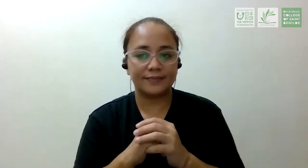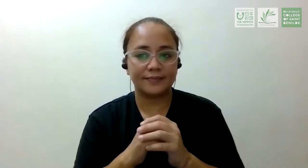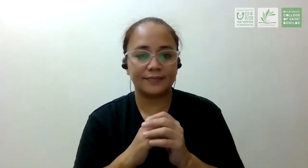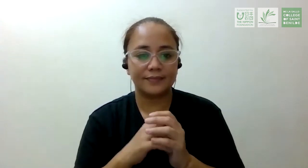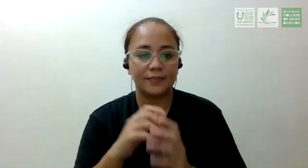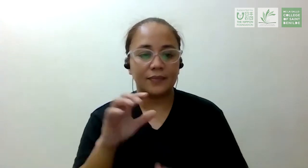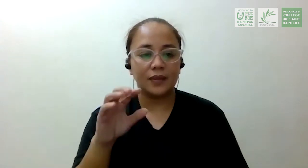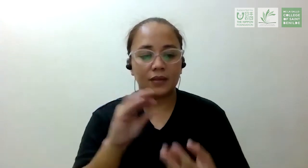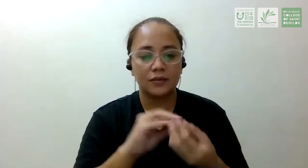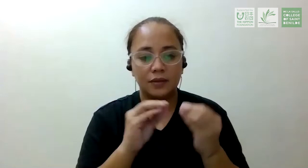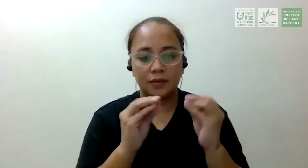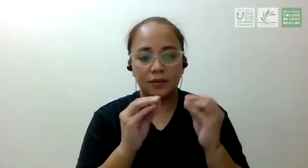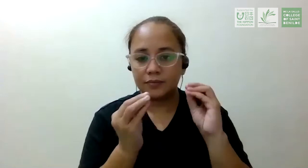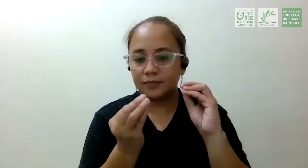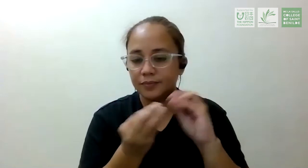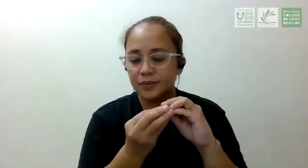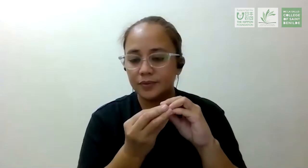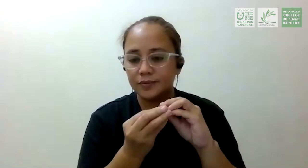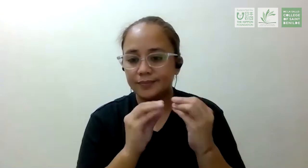Number